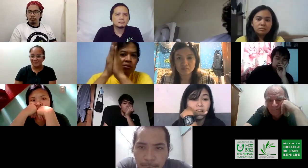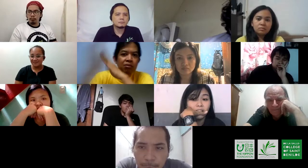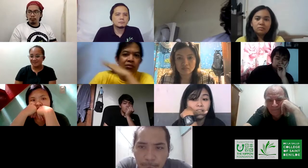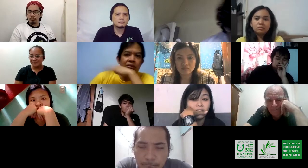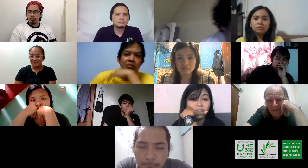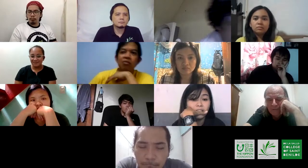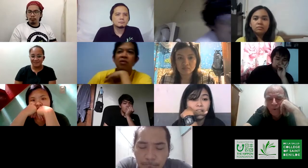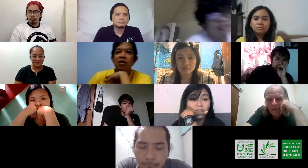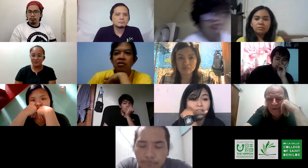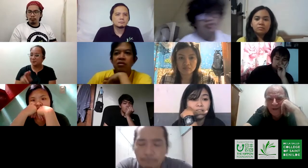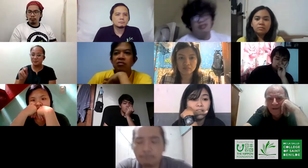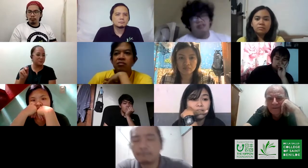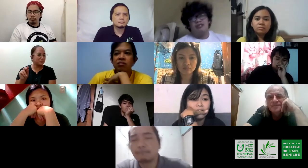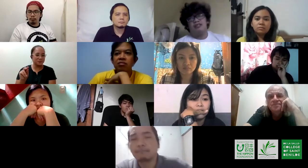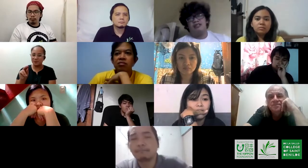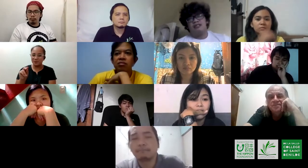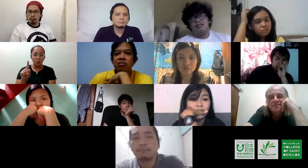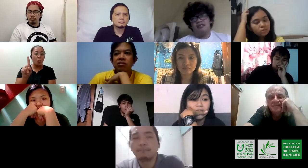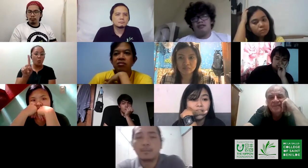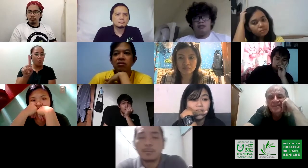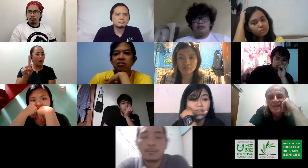No, it's one or the other.